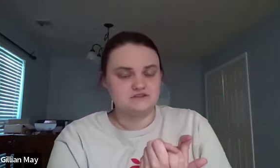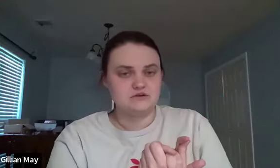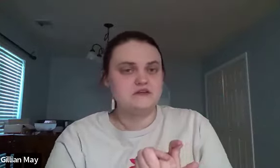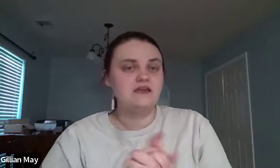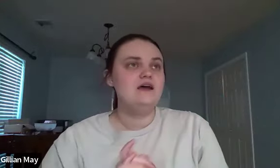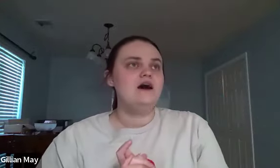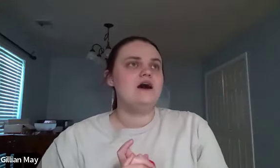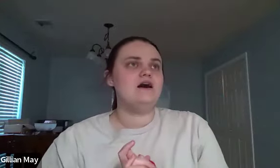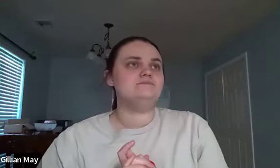sort of thing.